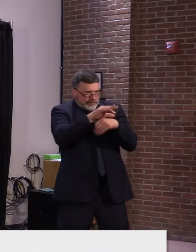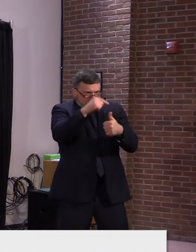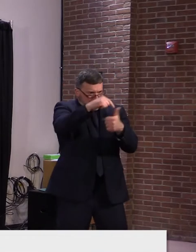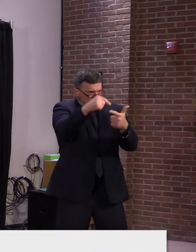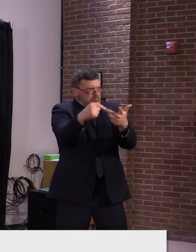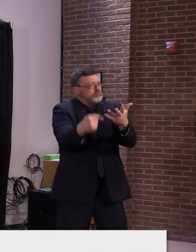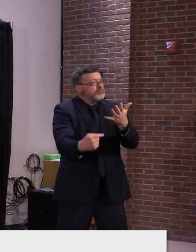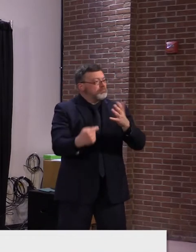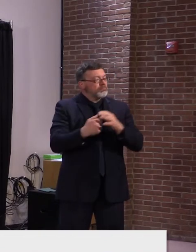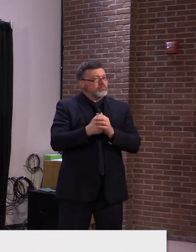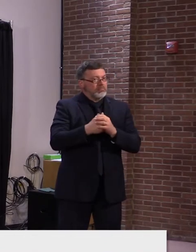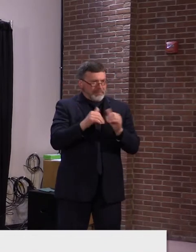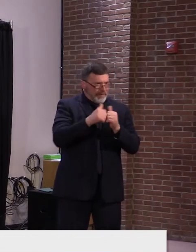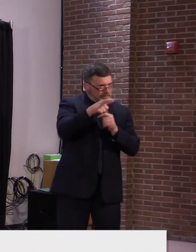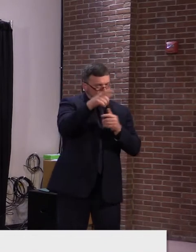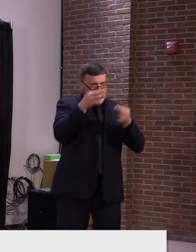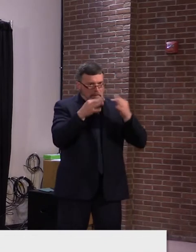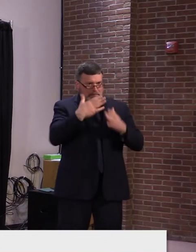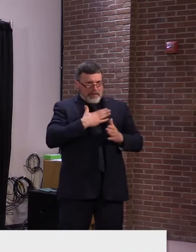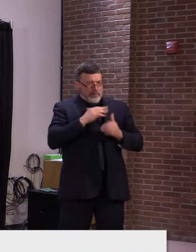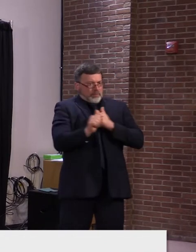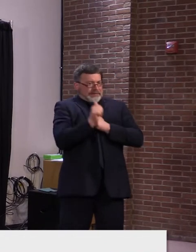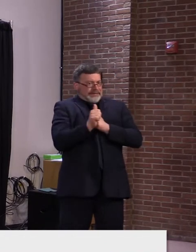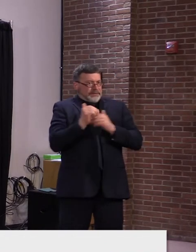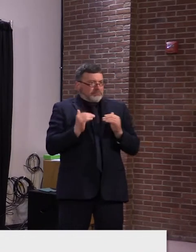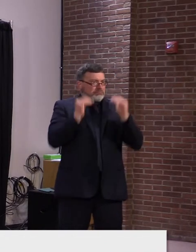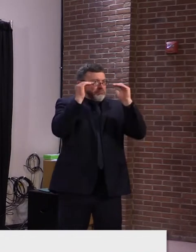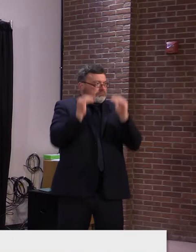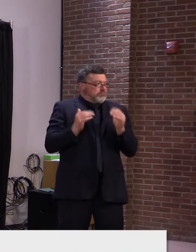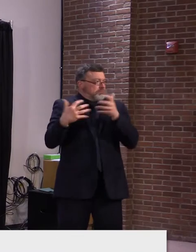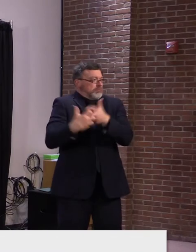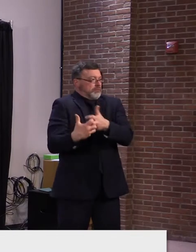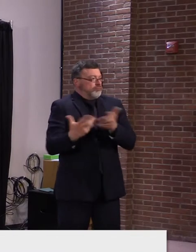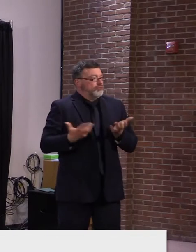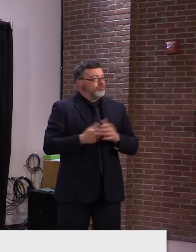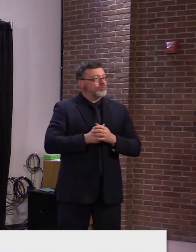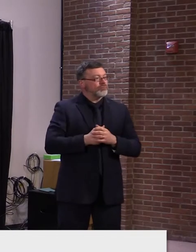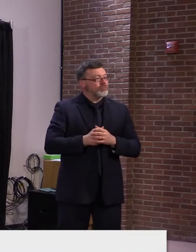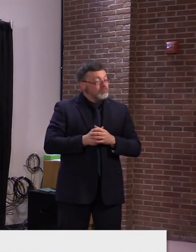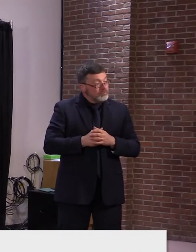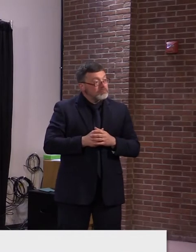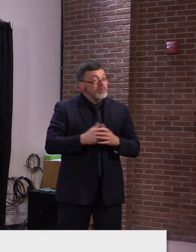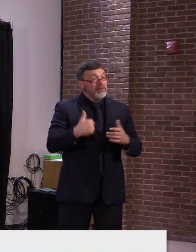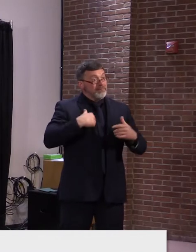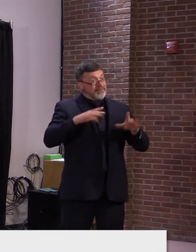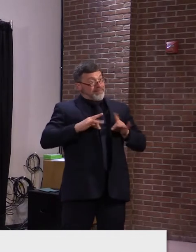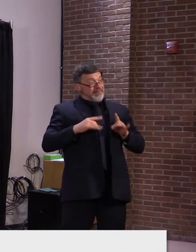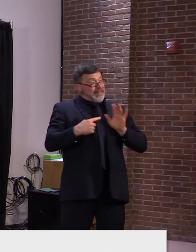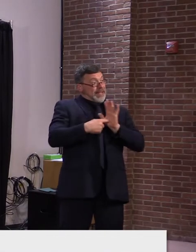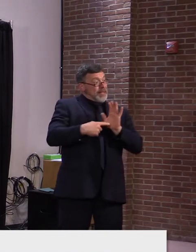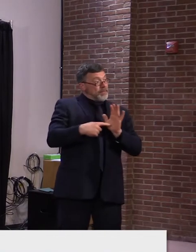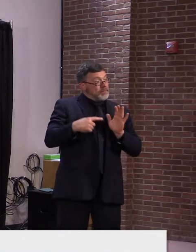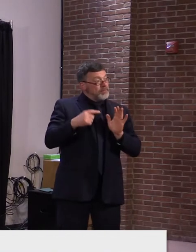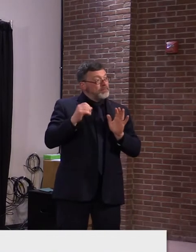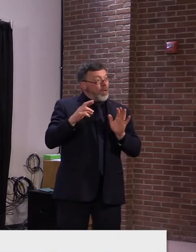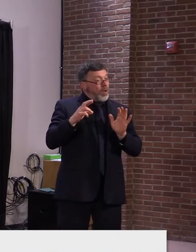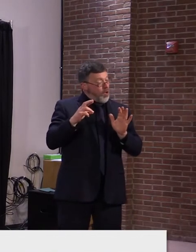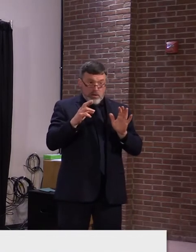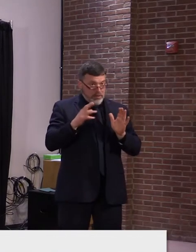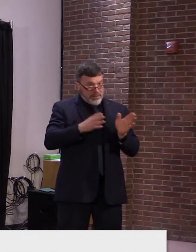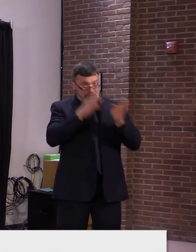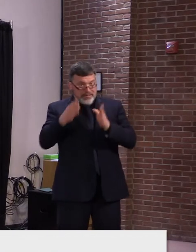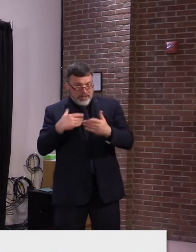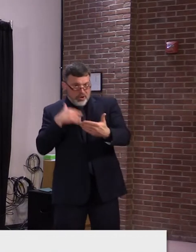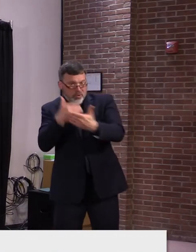highest. If you have symptoms of COVID-19, or you are a true close contact and are